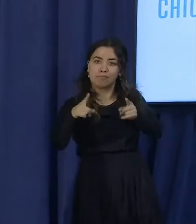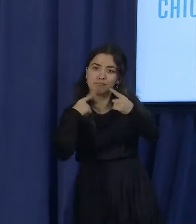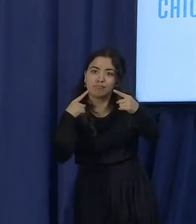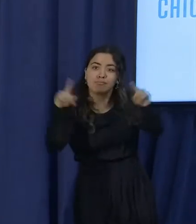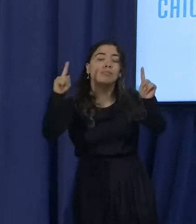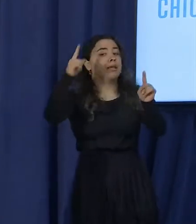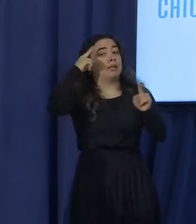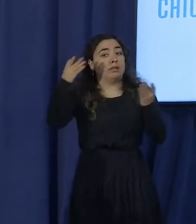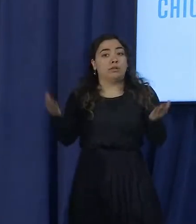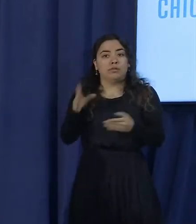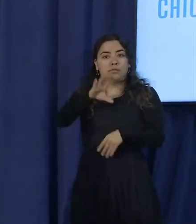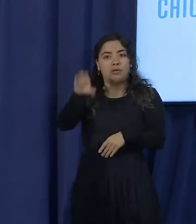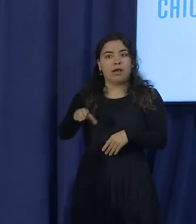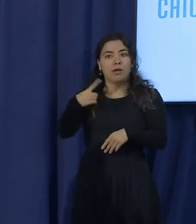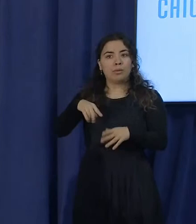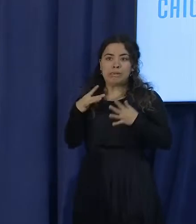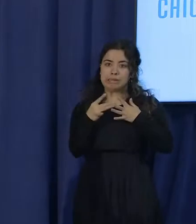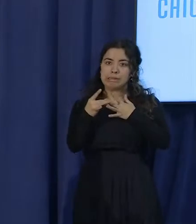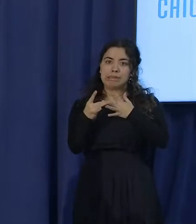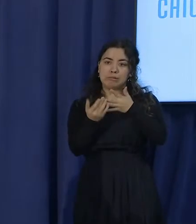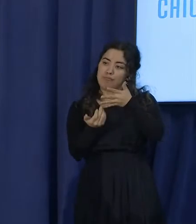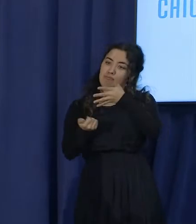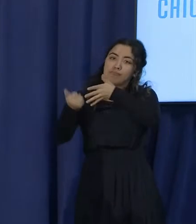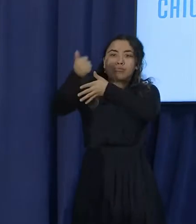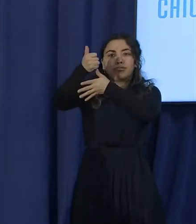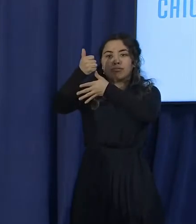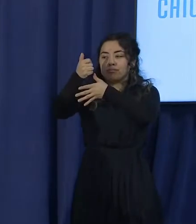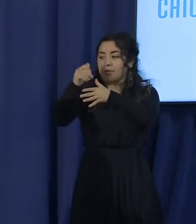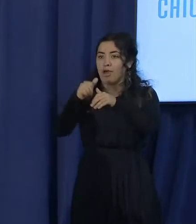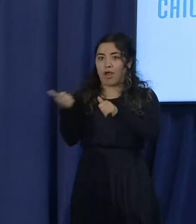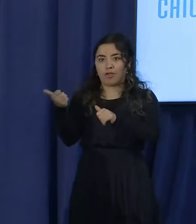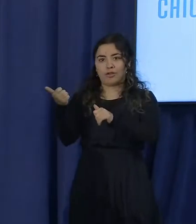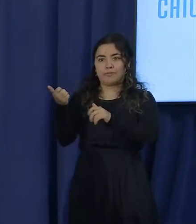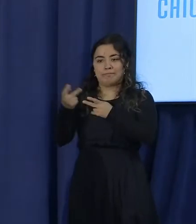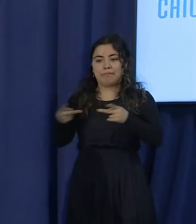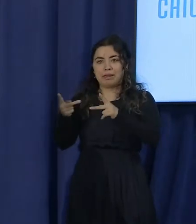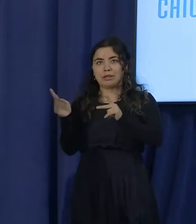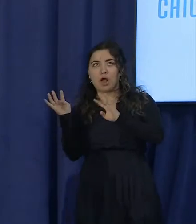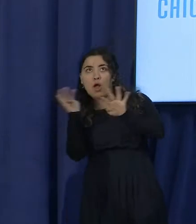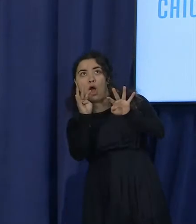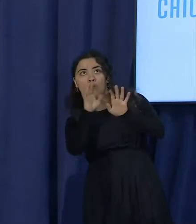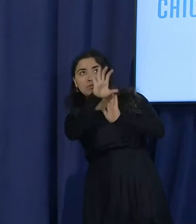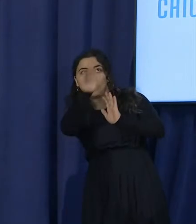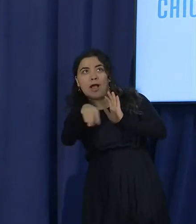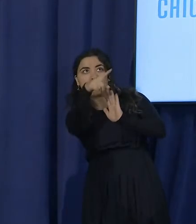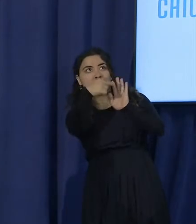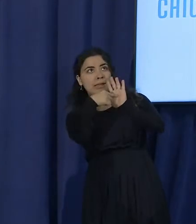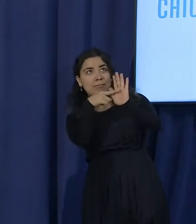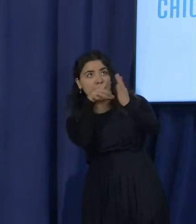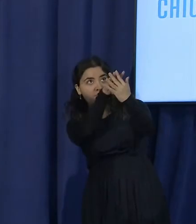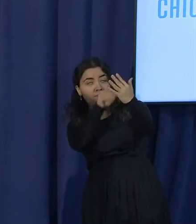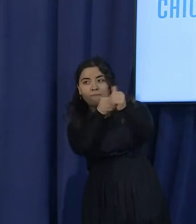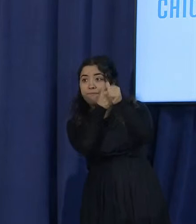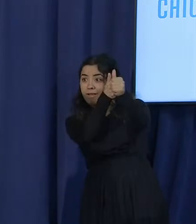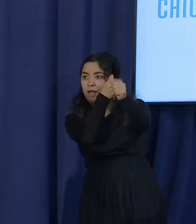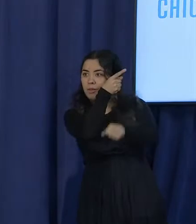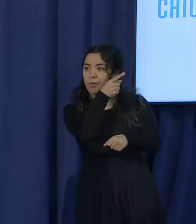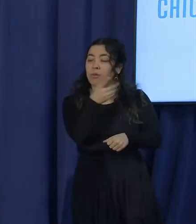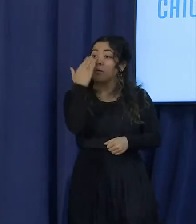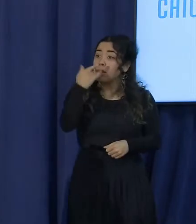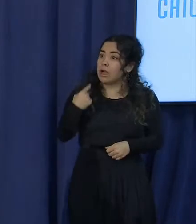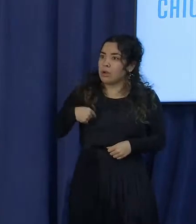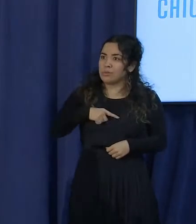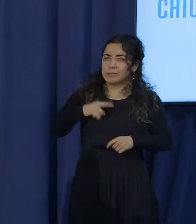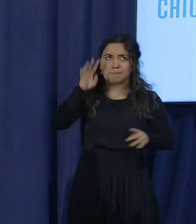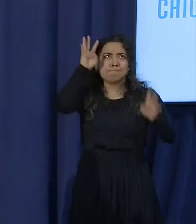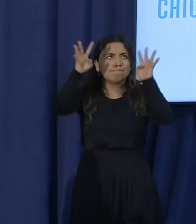is really leading in nationally in terms of the way we're thinking about this and approaching it, and trying to think about a lot of